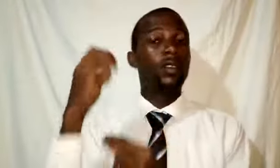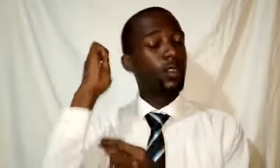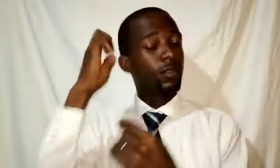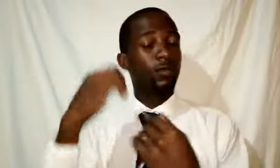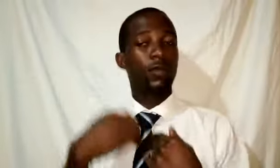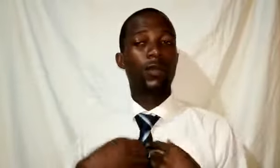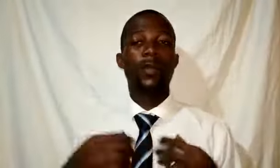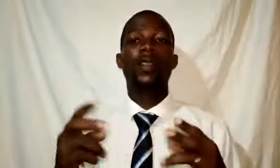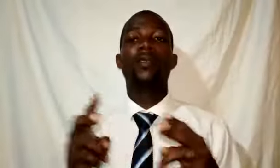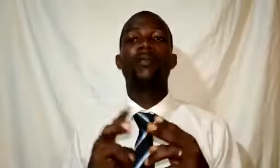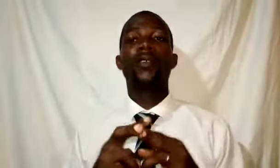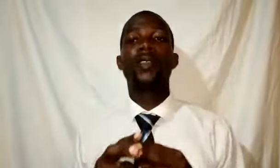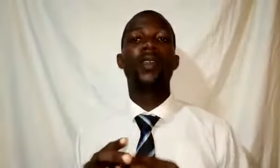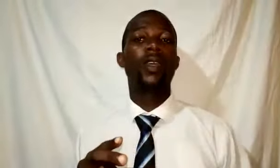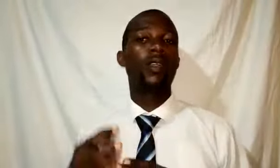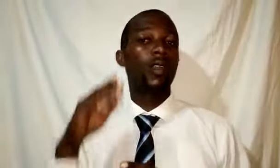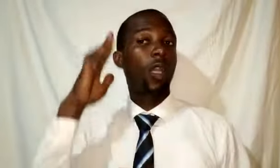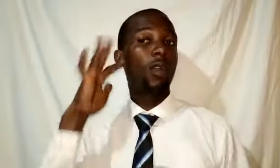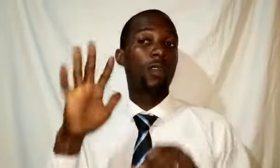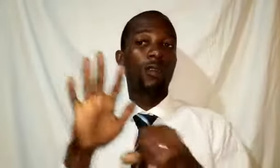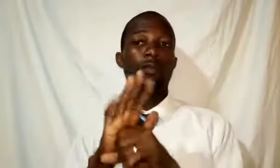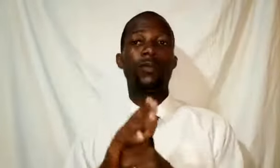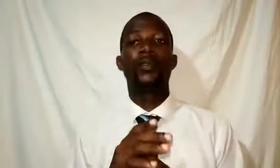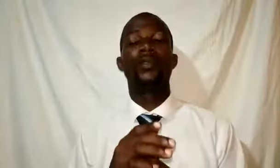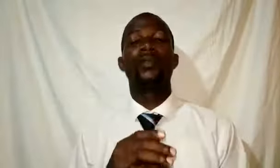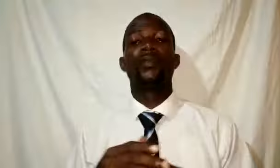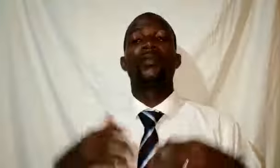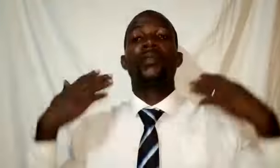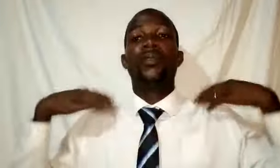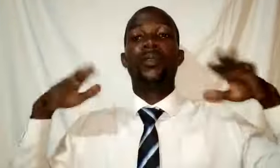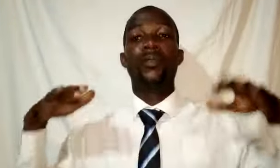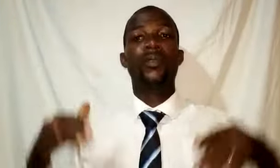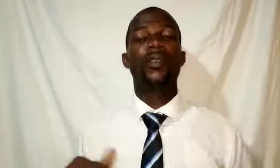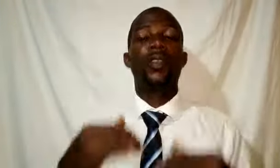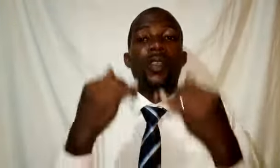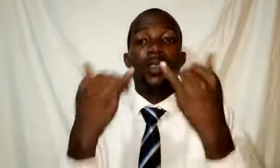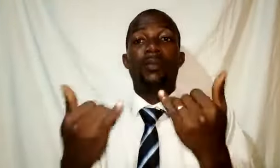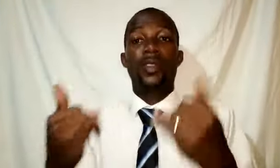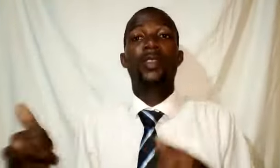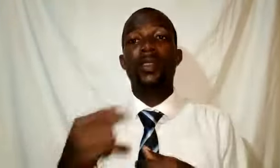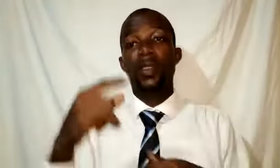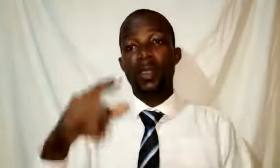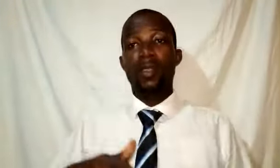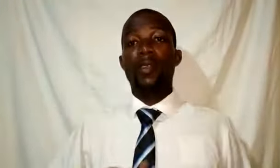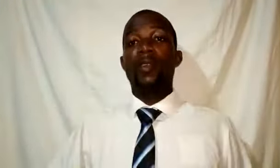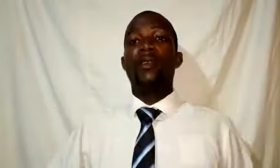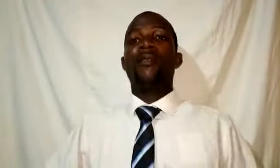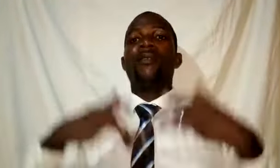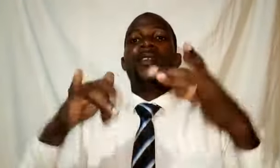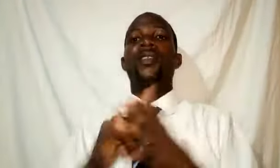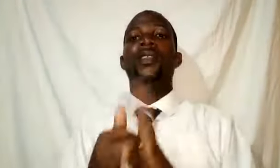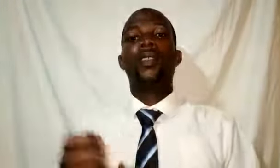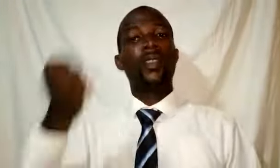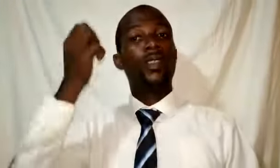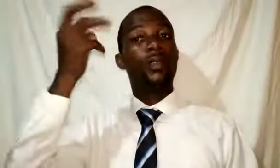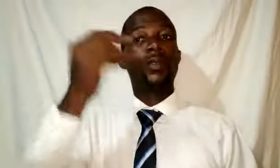and colorful plumage, the sky people immediately thought that the tortoise was their chief.